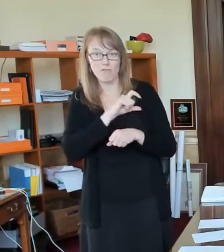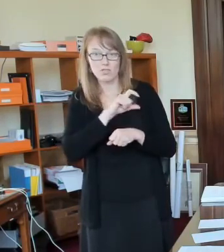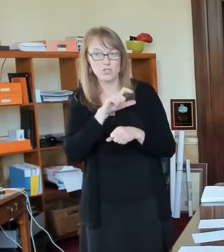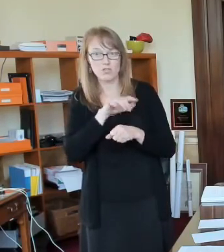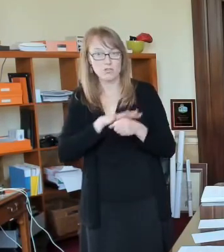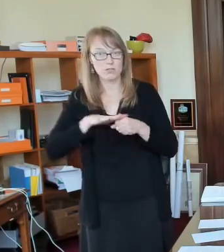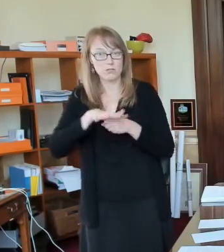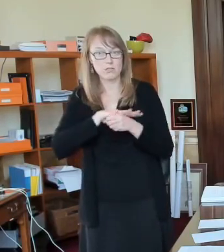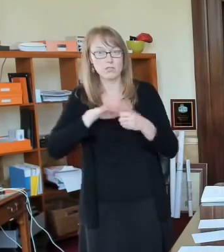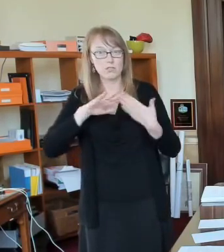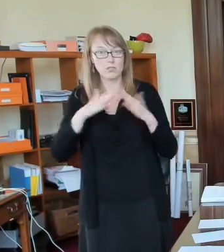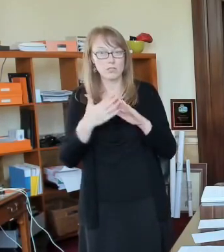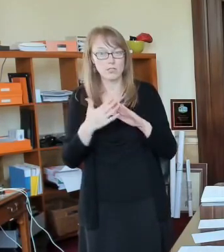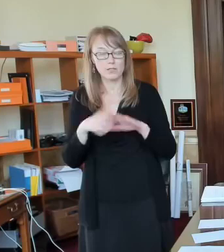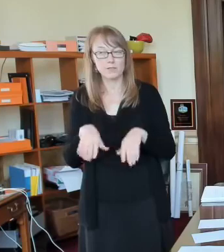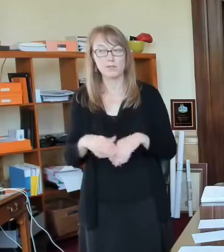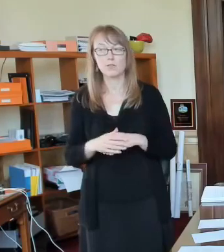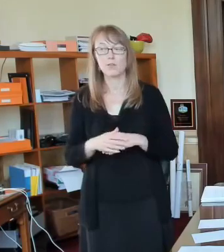I just